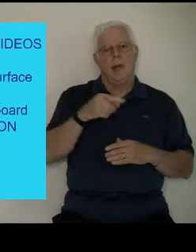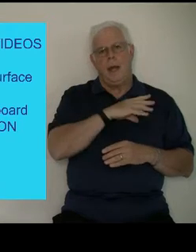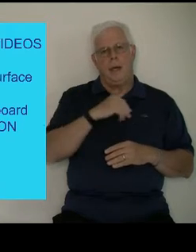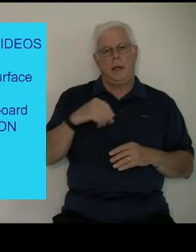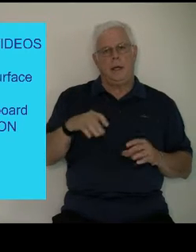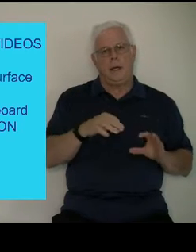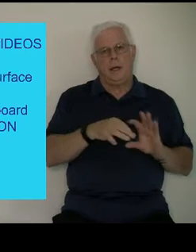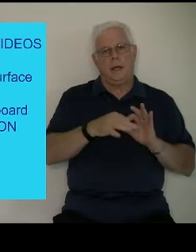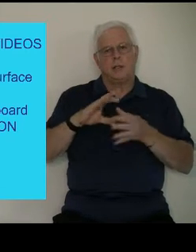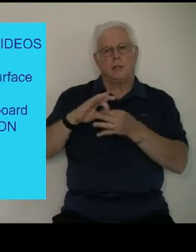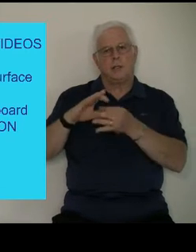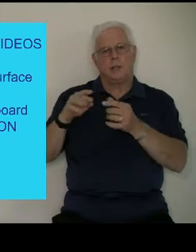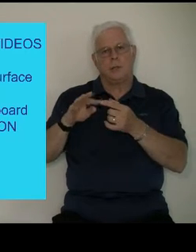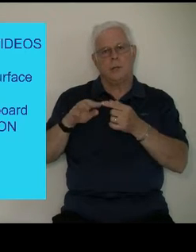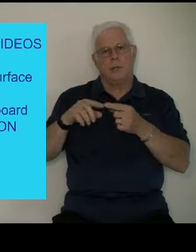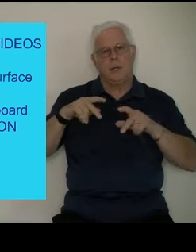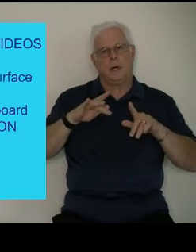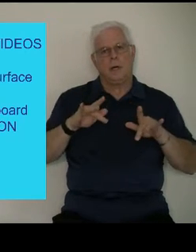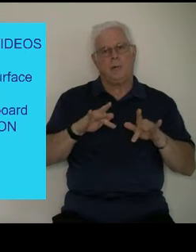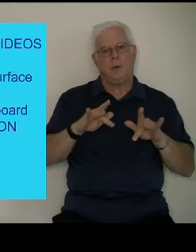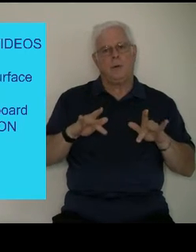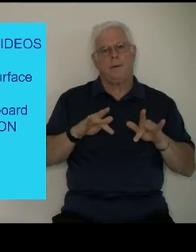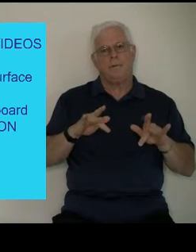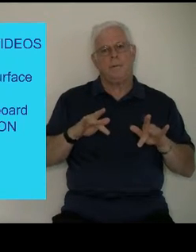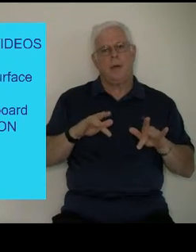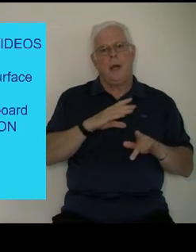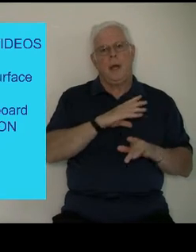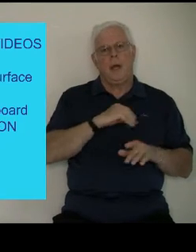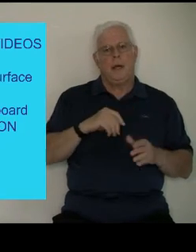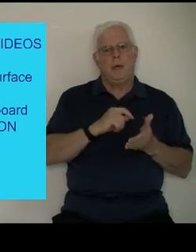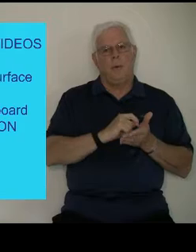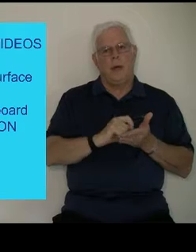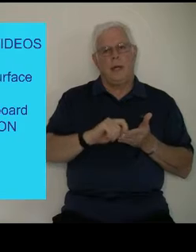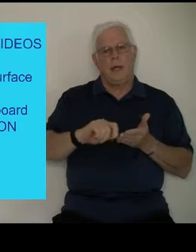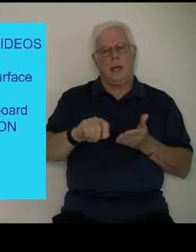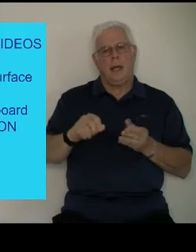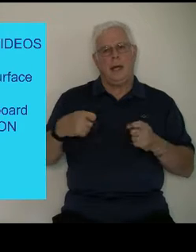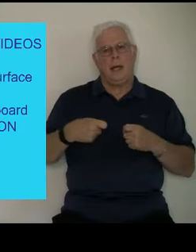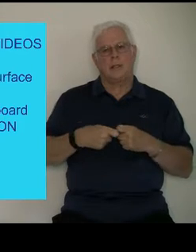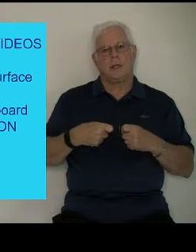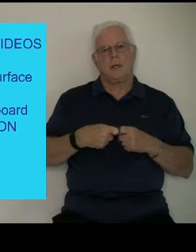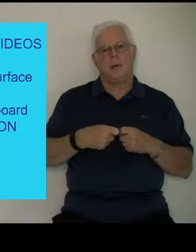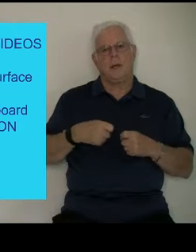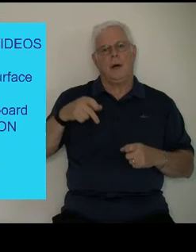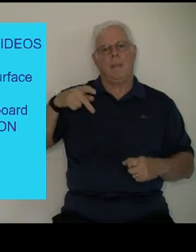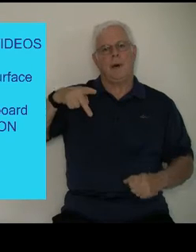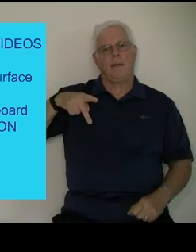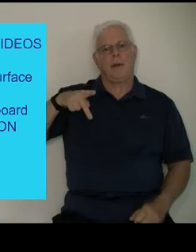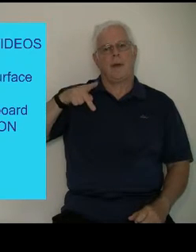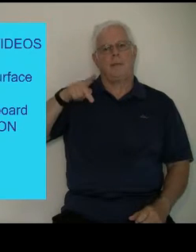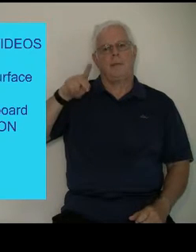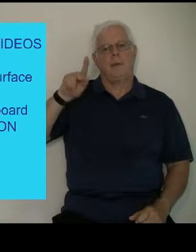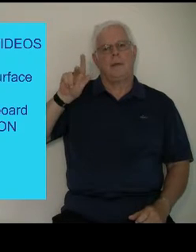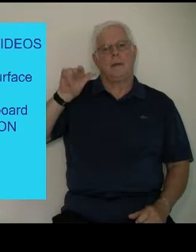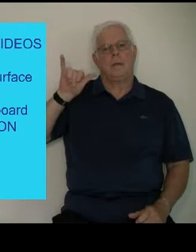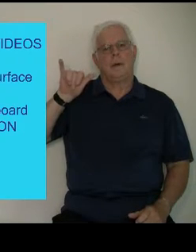and connections to the computer, and writing and executing Python